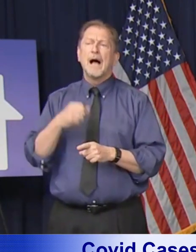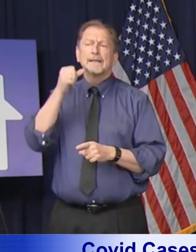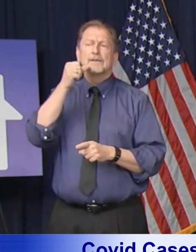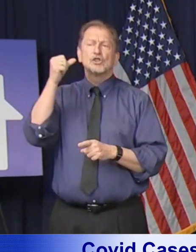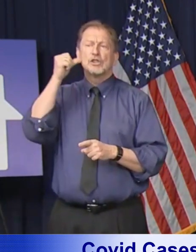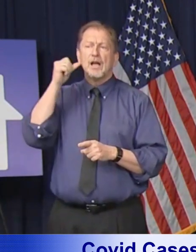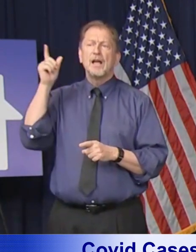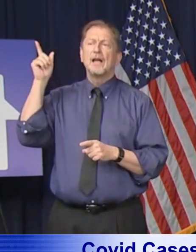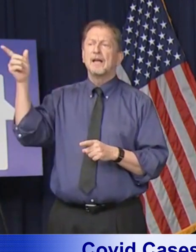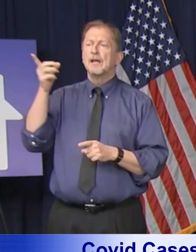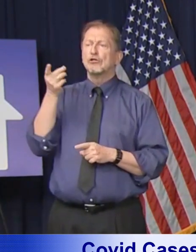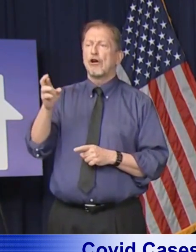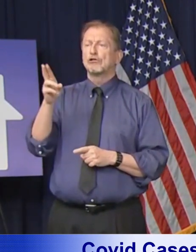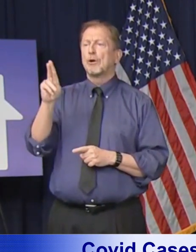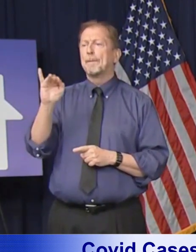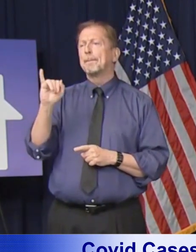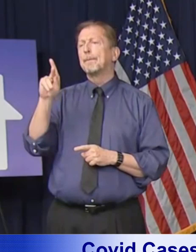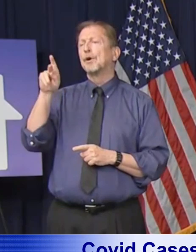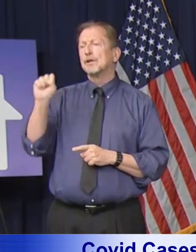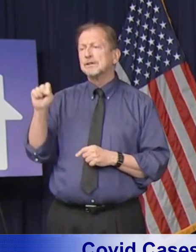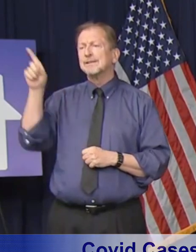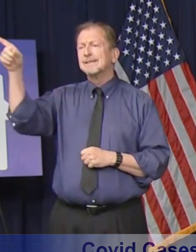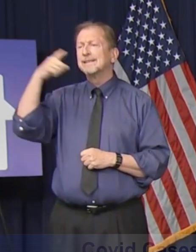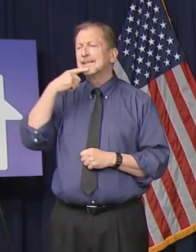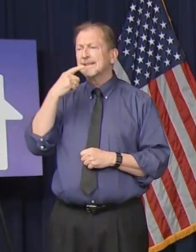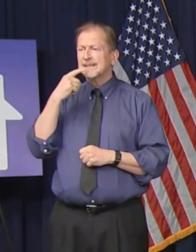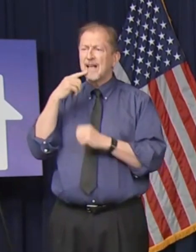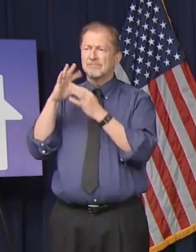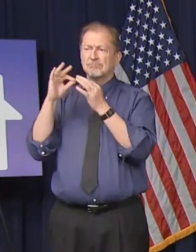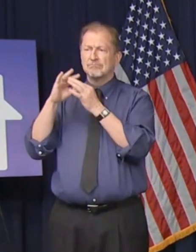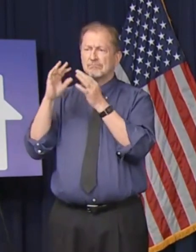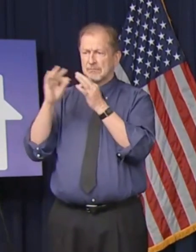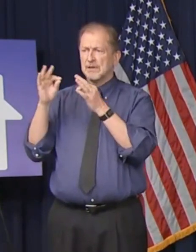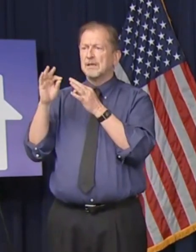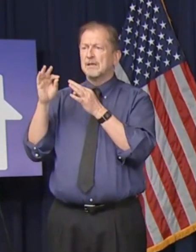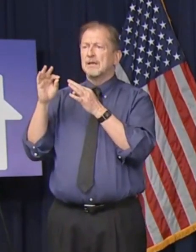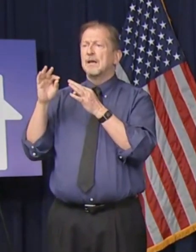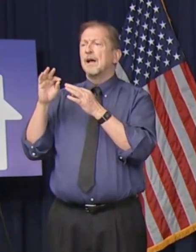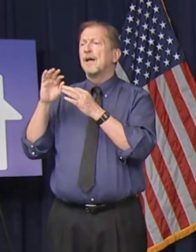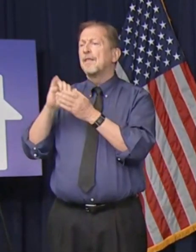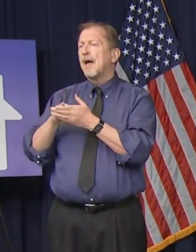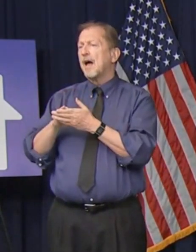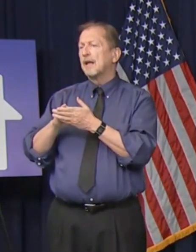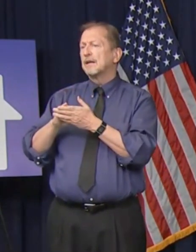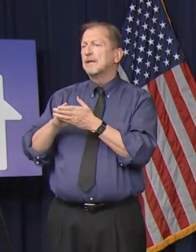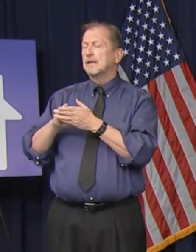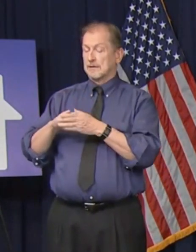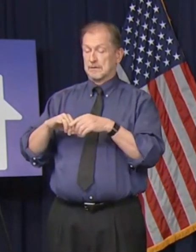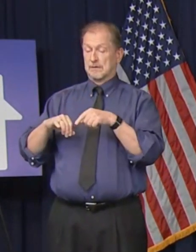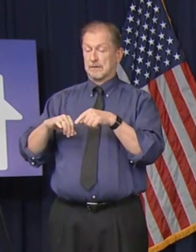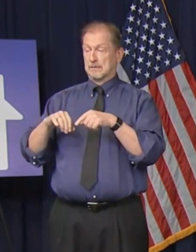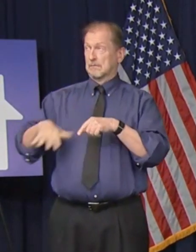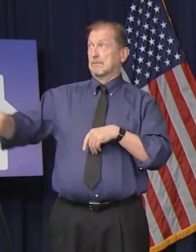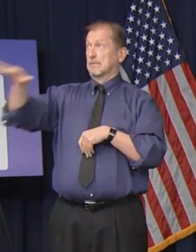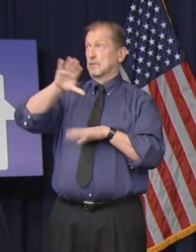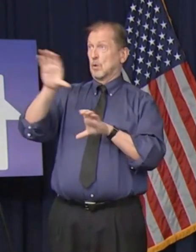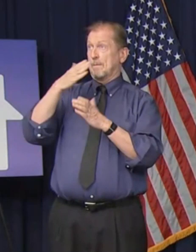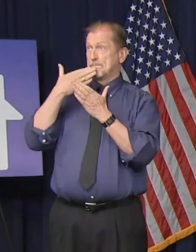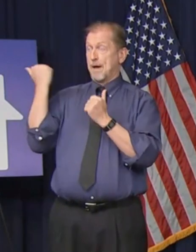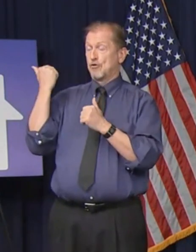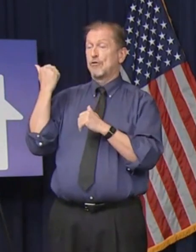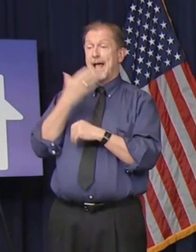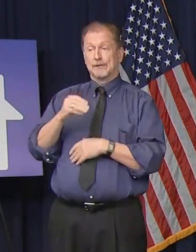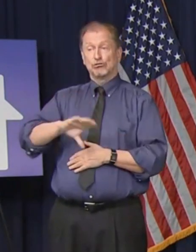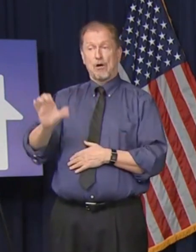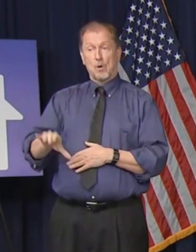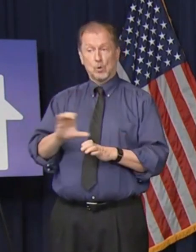House briefing, Dr. Birx mentioned New York, New Orleans, and specifically Chicago were doing, quote, much better. Do you agree with that